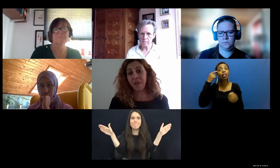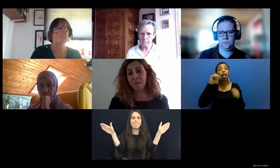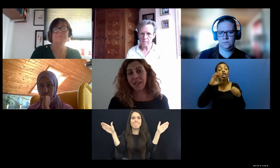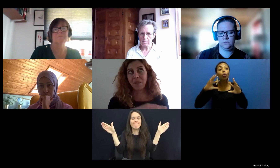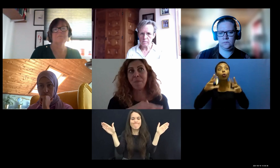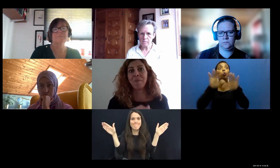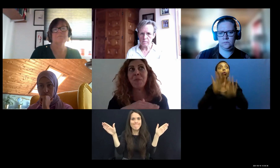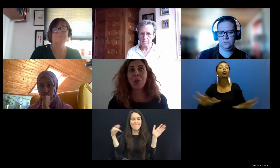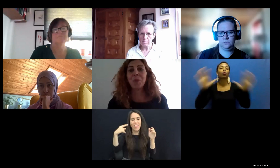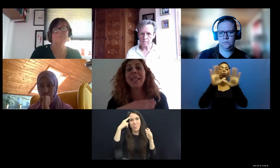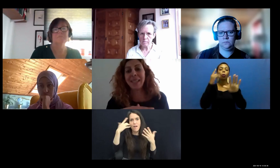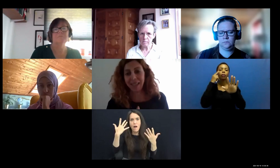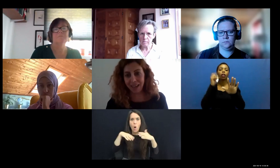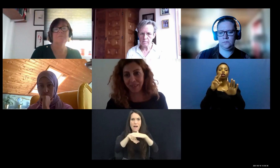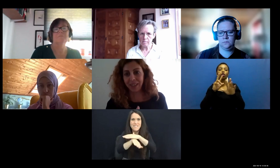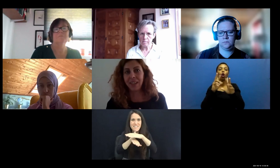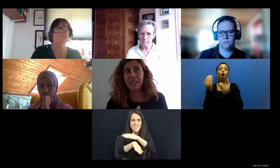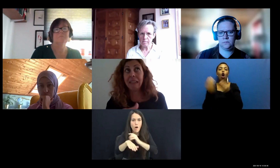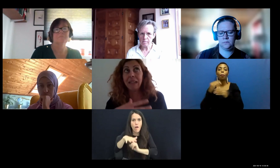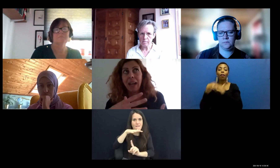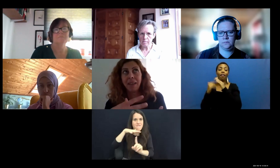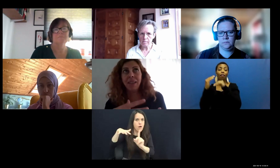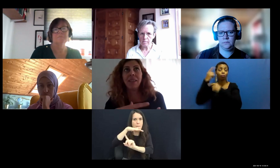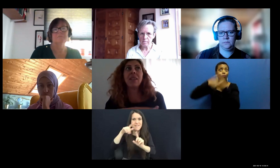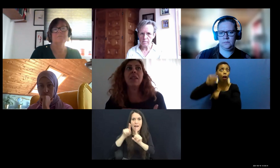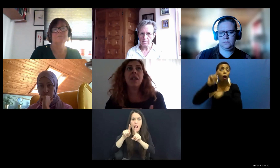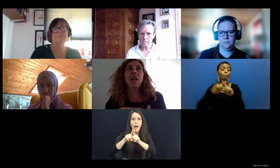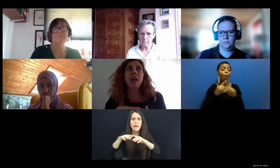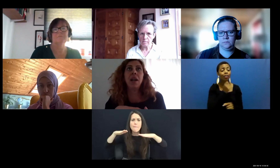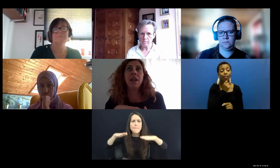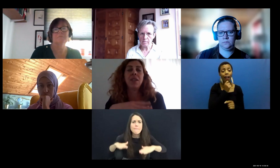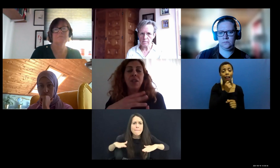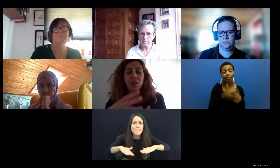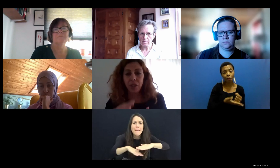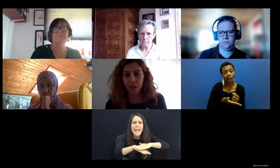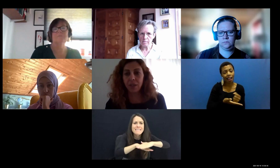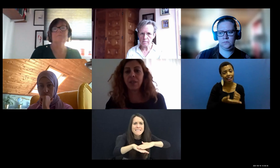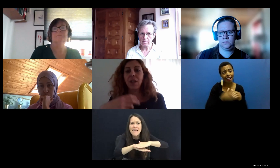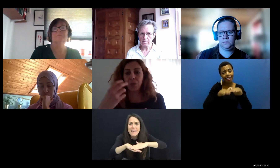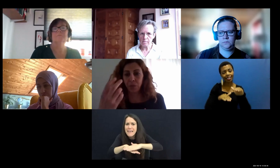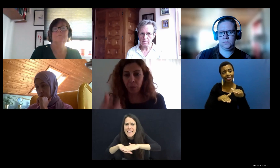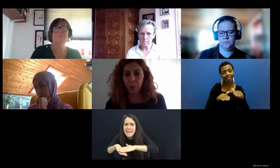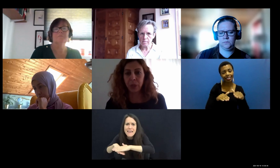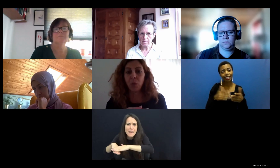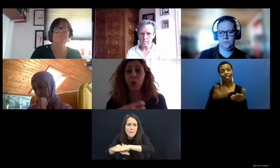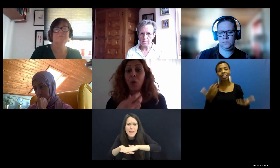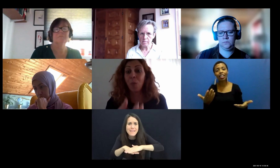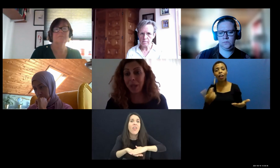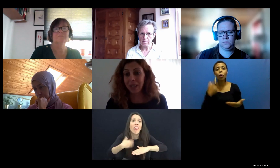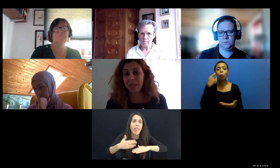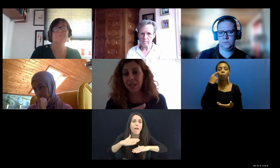accessible environments at the most basic level, I think, until you start kind of putting